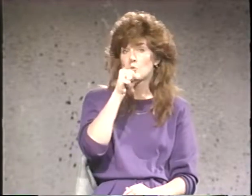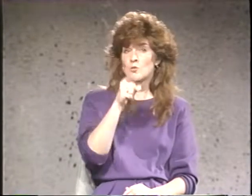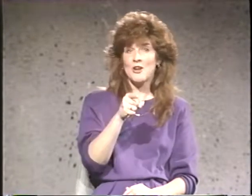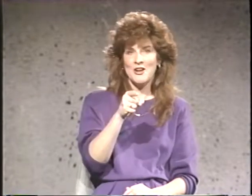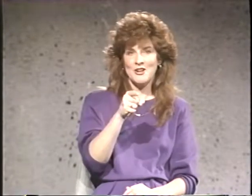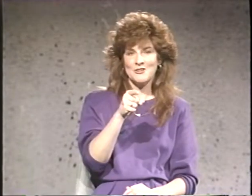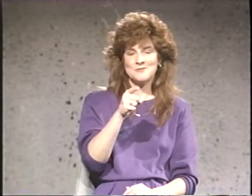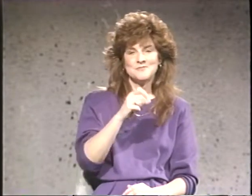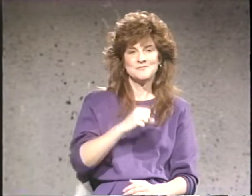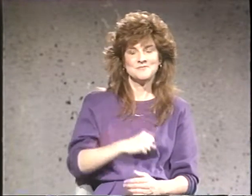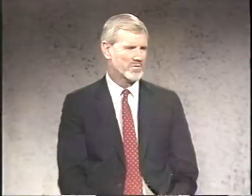real.